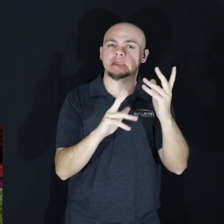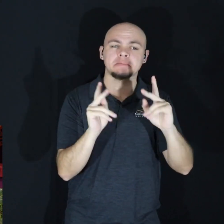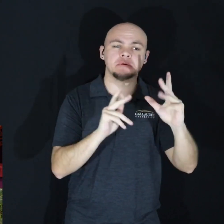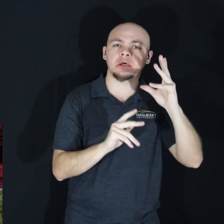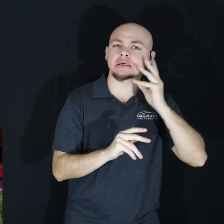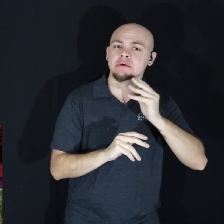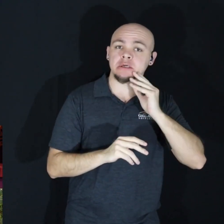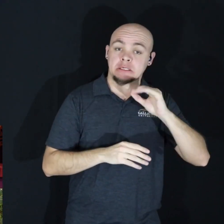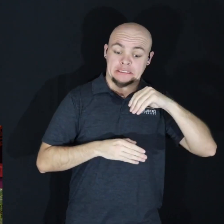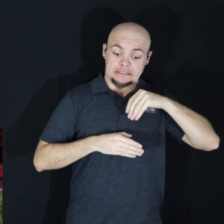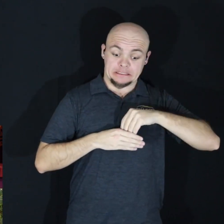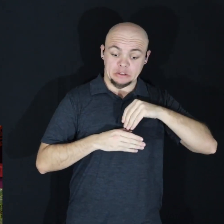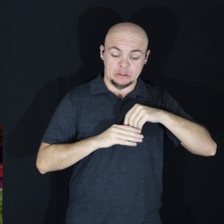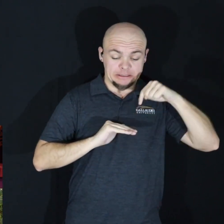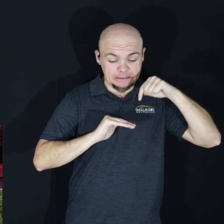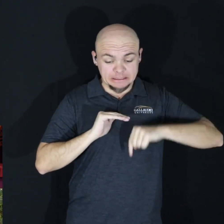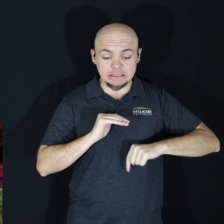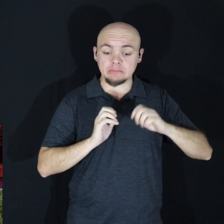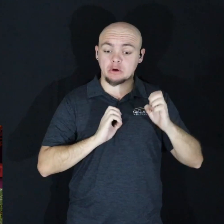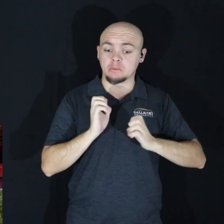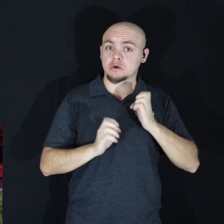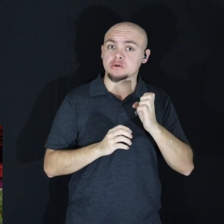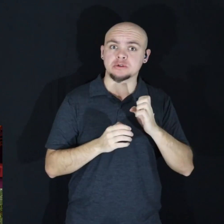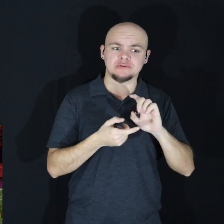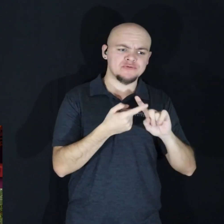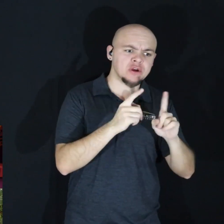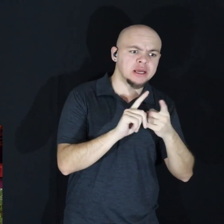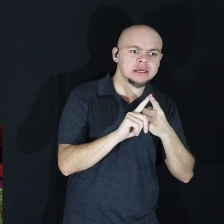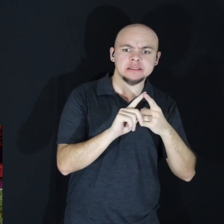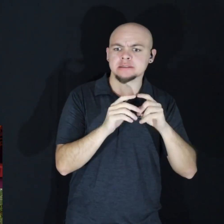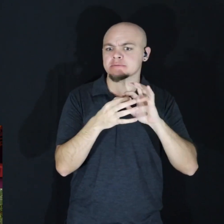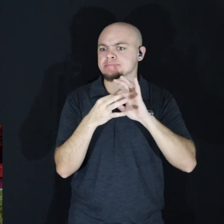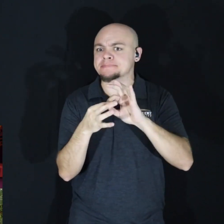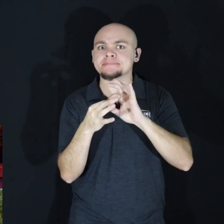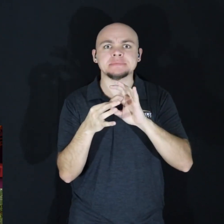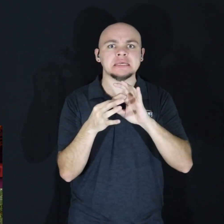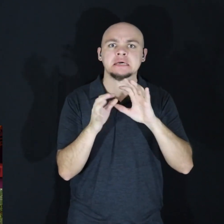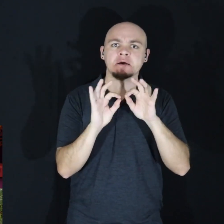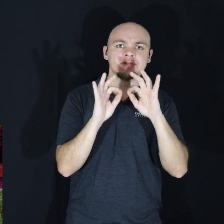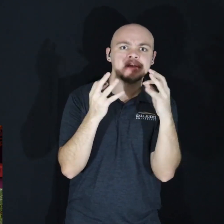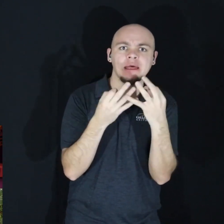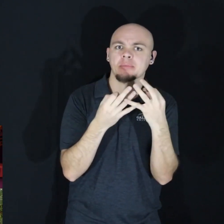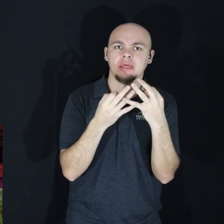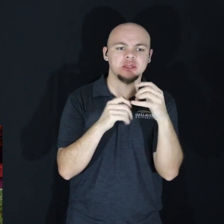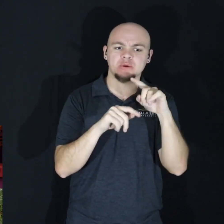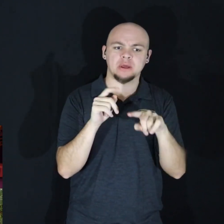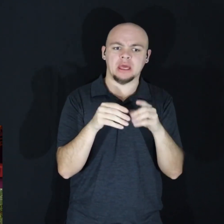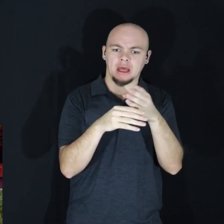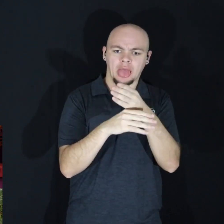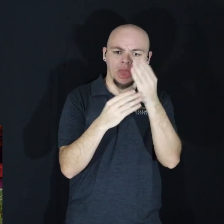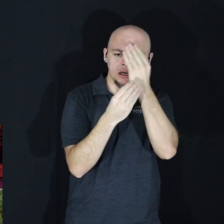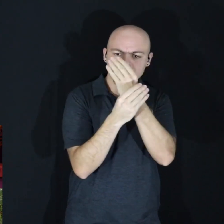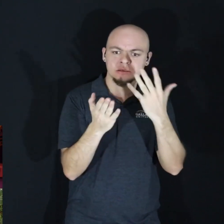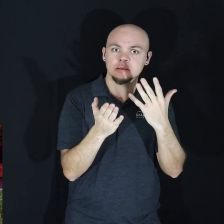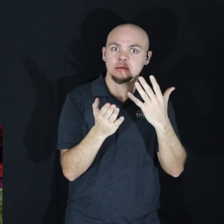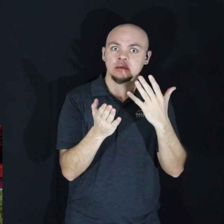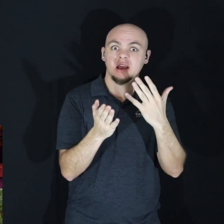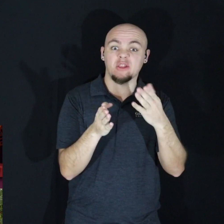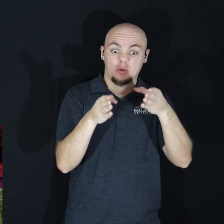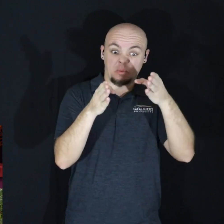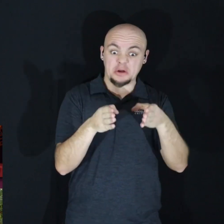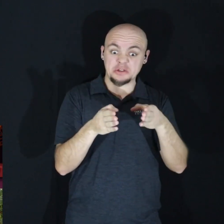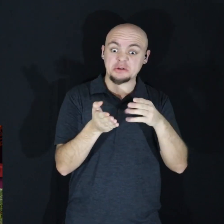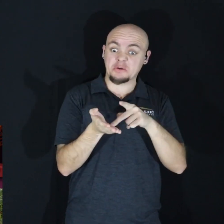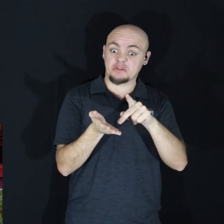inner deepest emotions with a close friend or relative, let alone a complete stranger that you then even have to pay. And it also